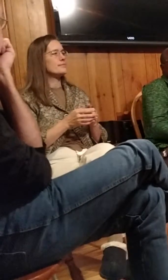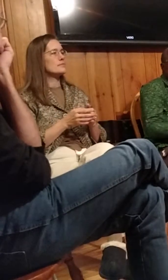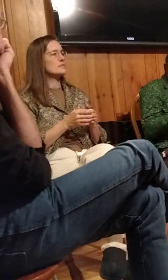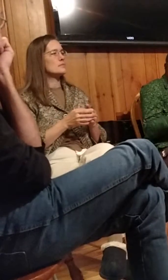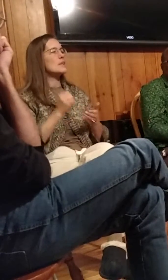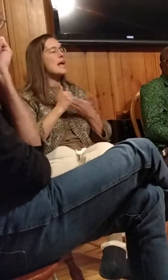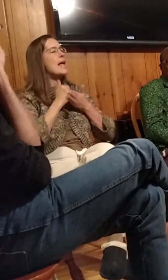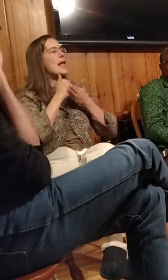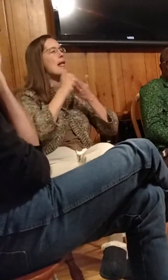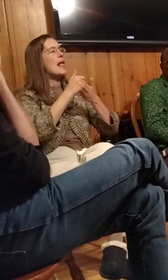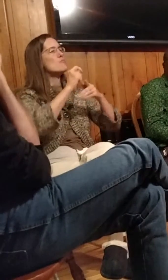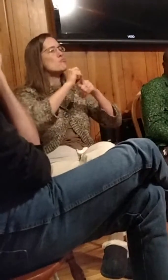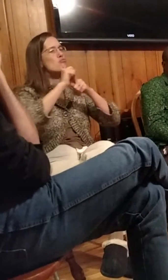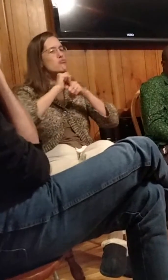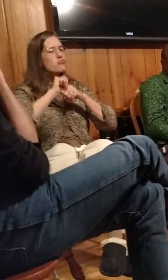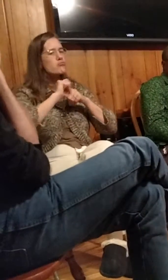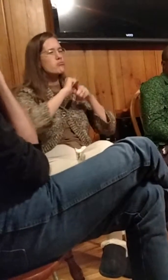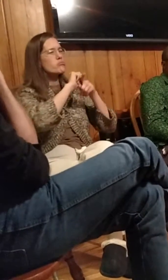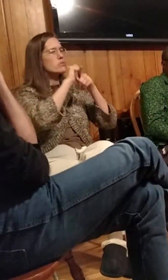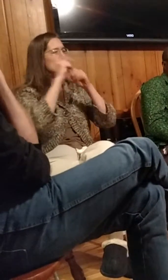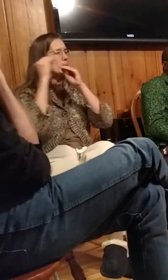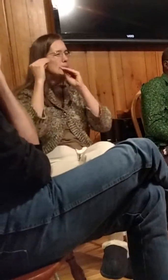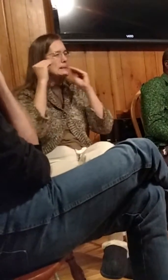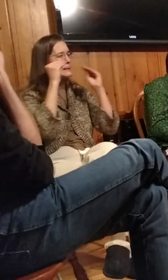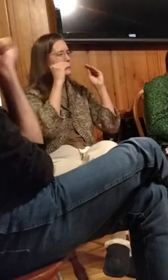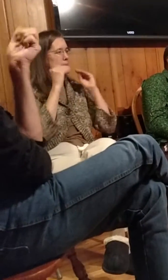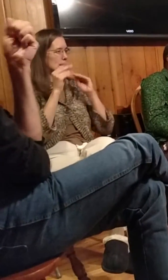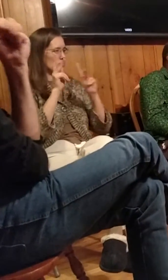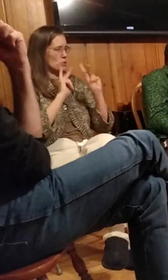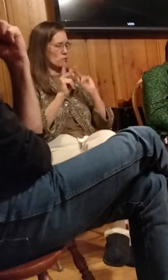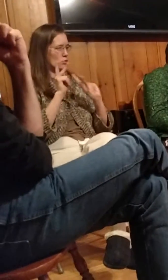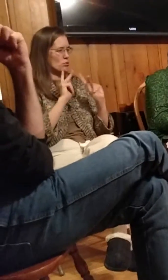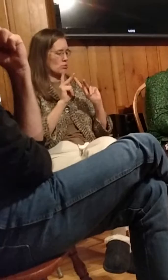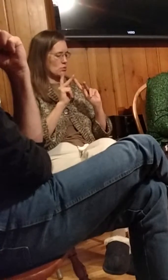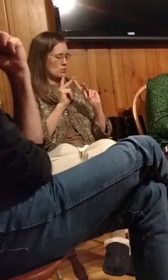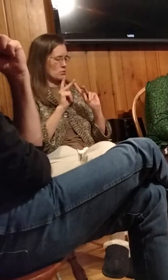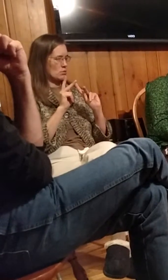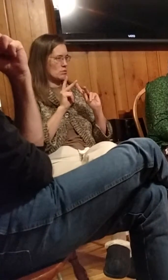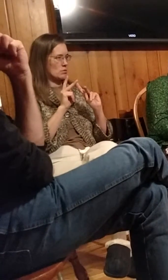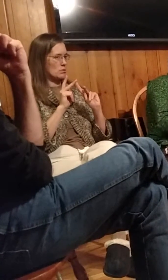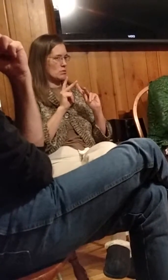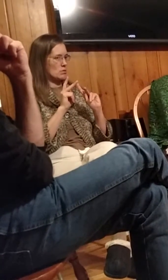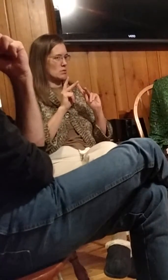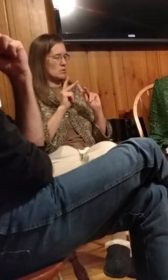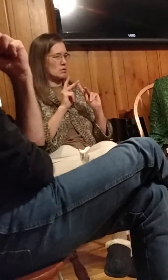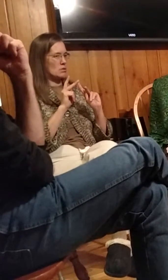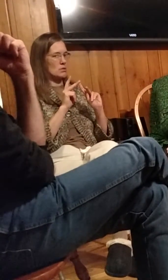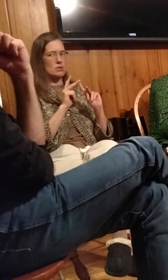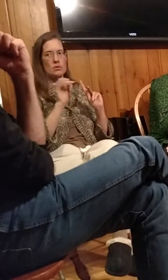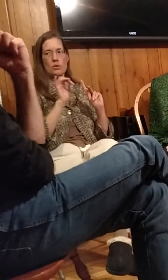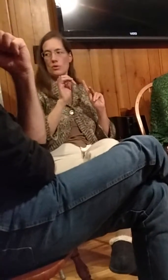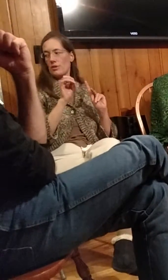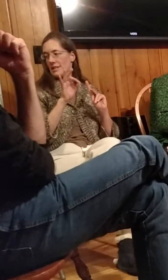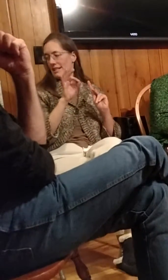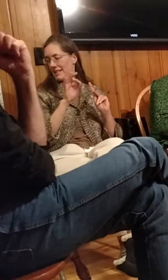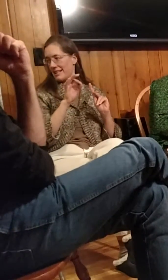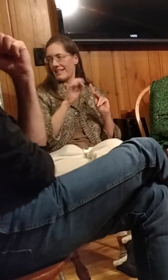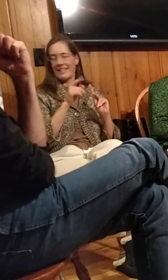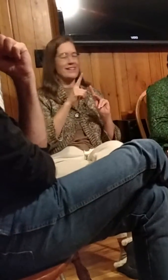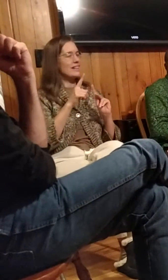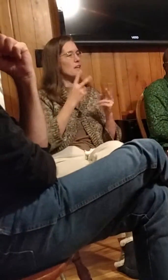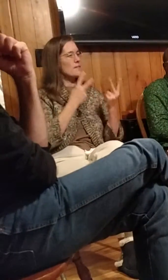help to train people. And I would also want if people can visit us to see the